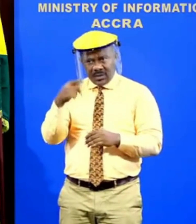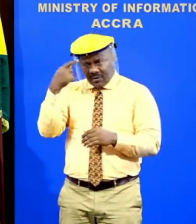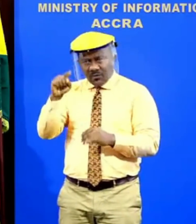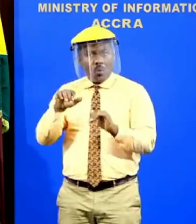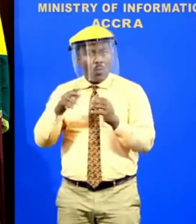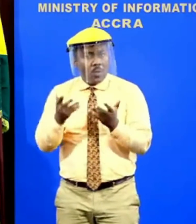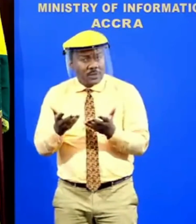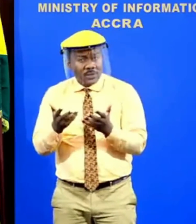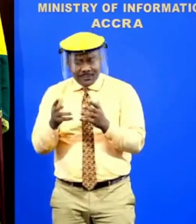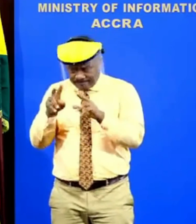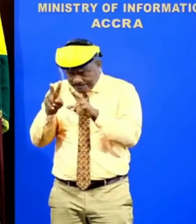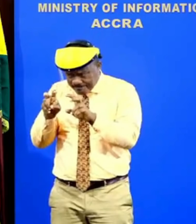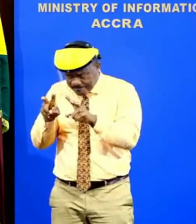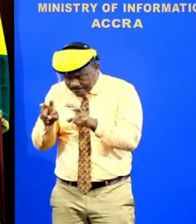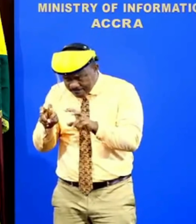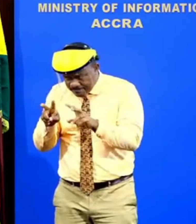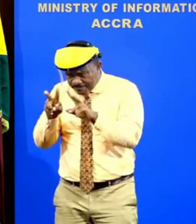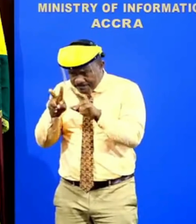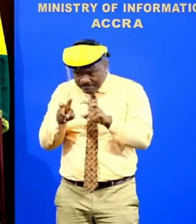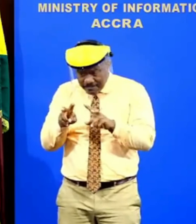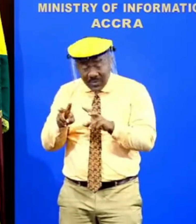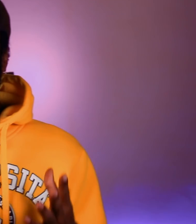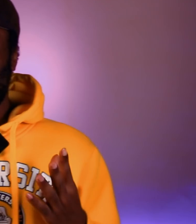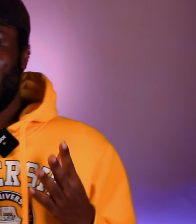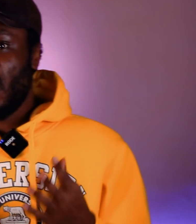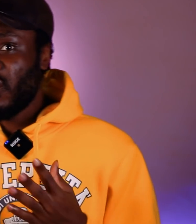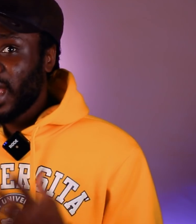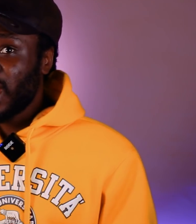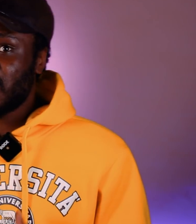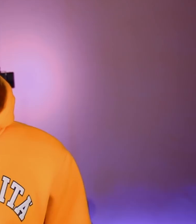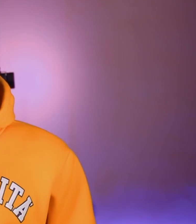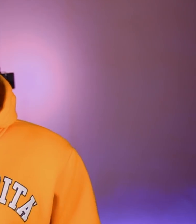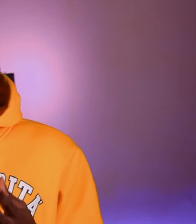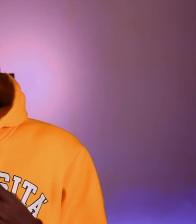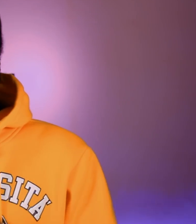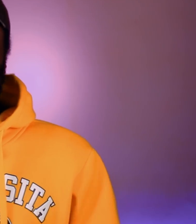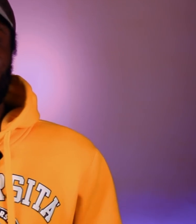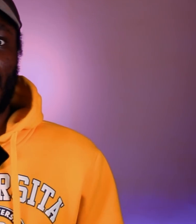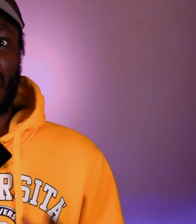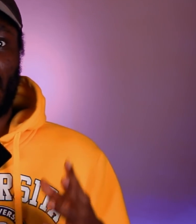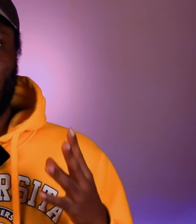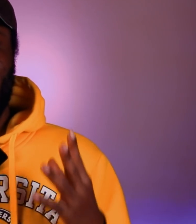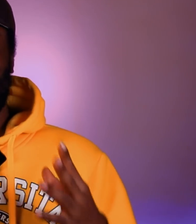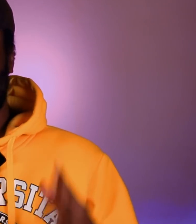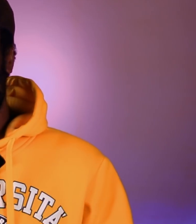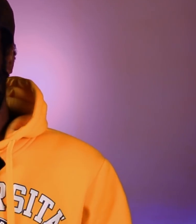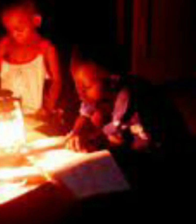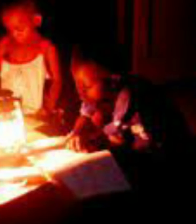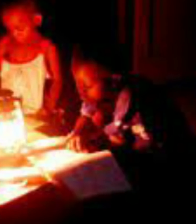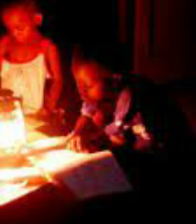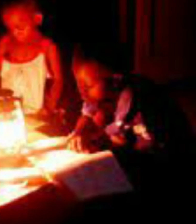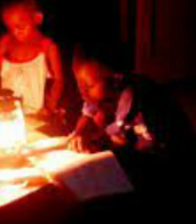in the areas of technology and science application. And one of Ghana's problems this ministry is also going to help